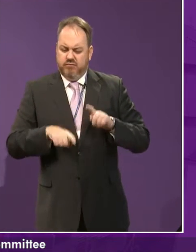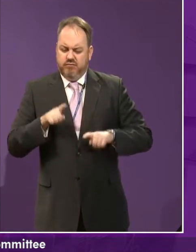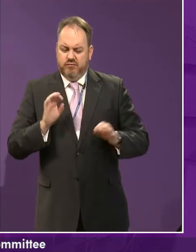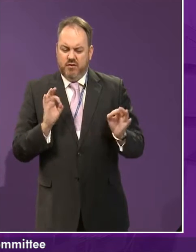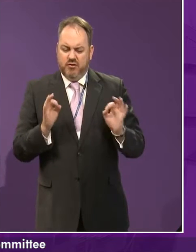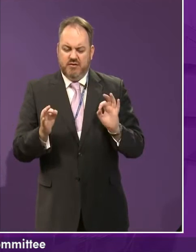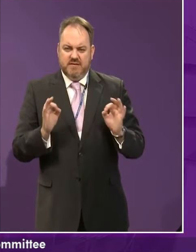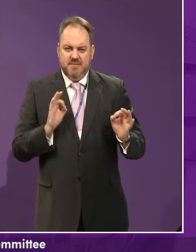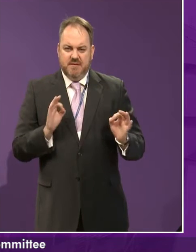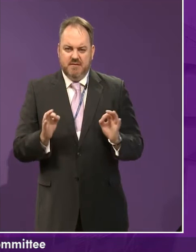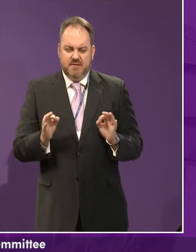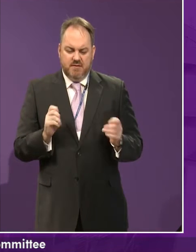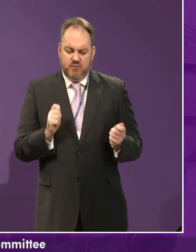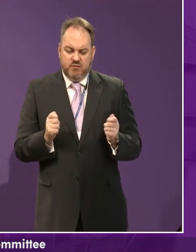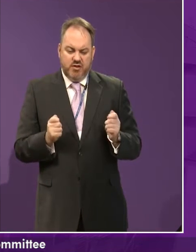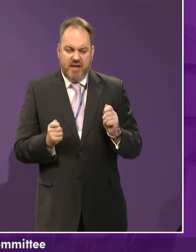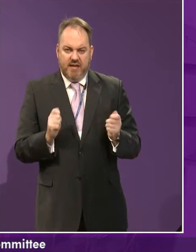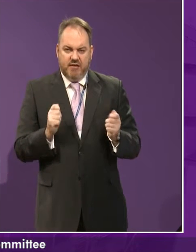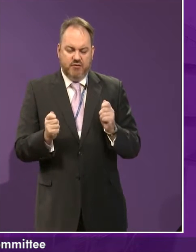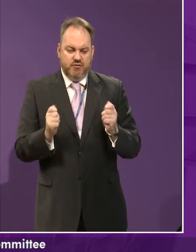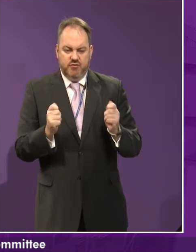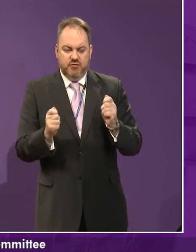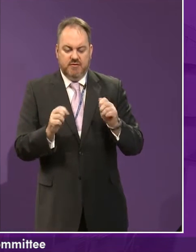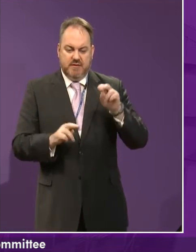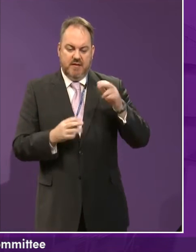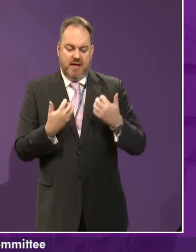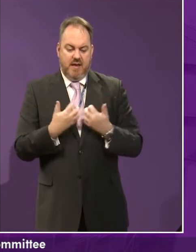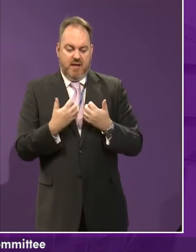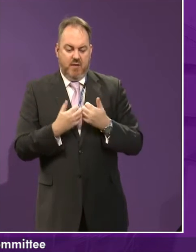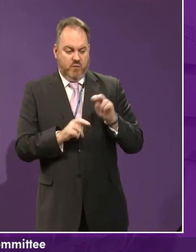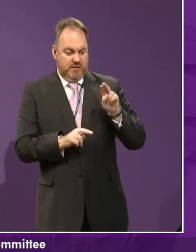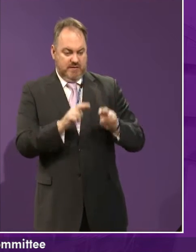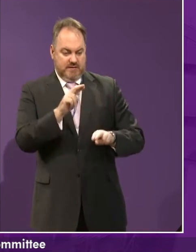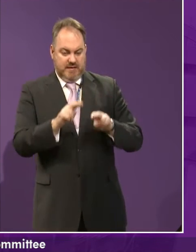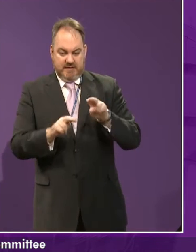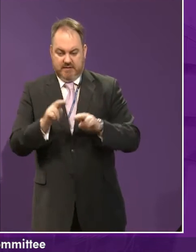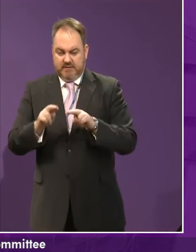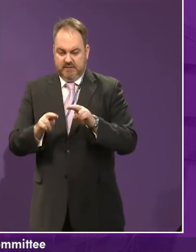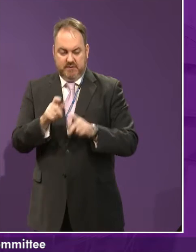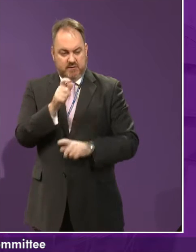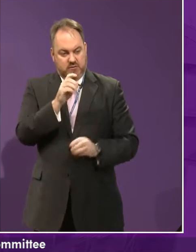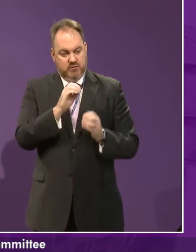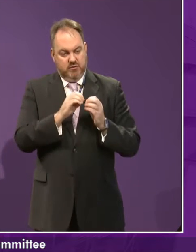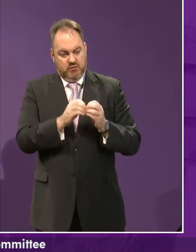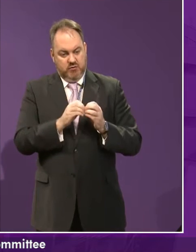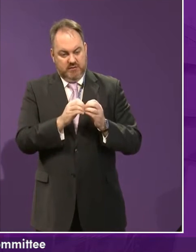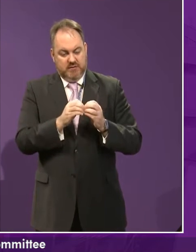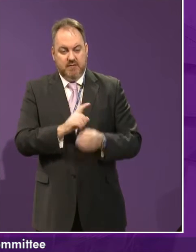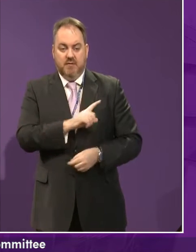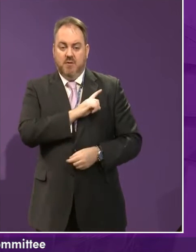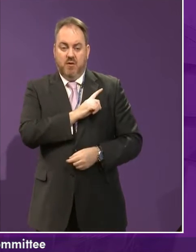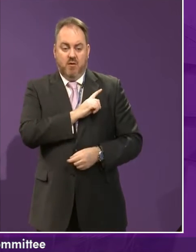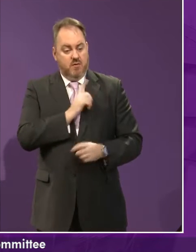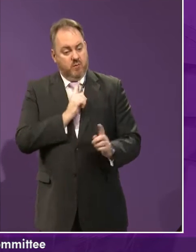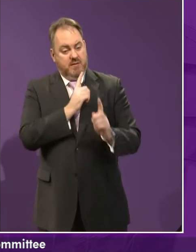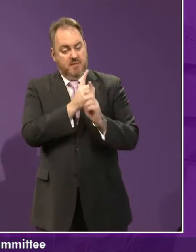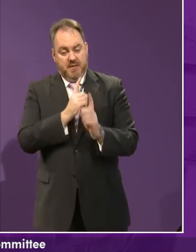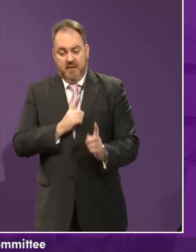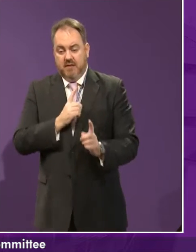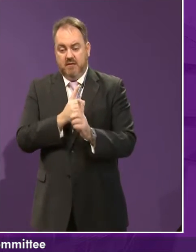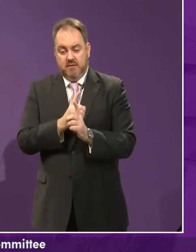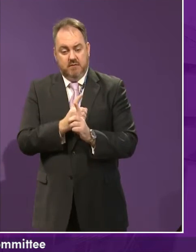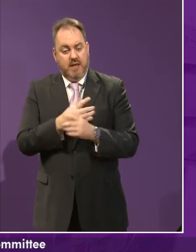adjustments to assessments. We meet with every student who's disclosed a disability for what